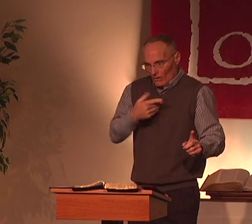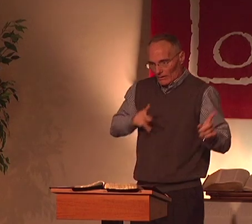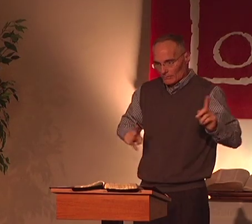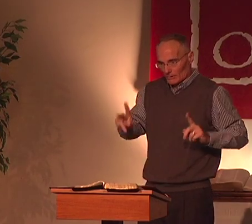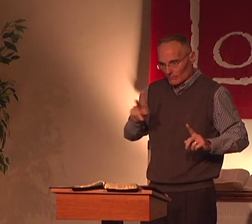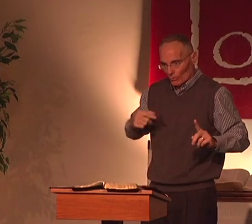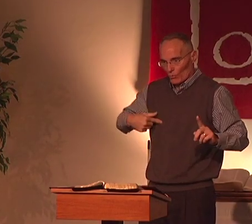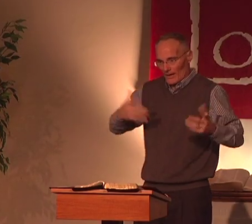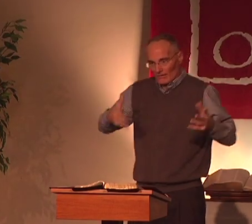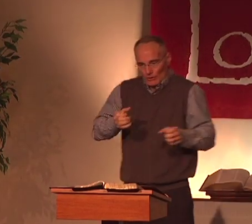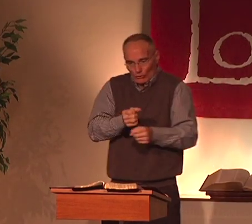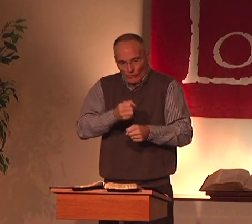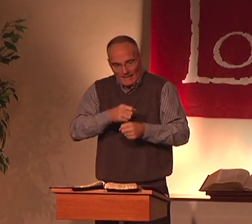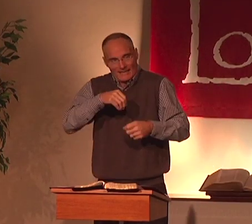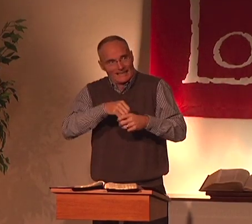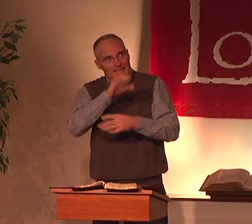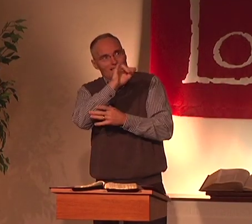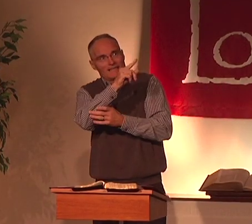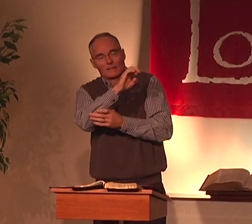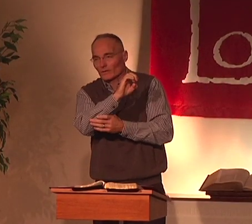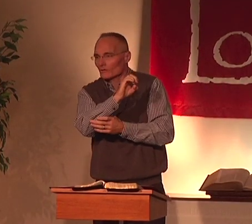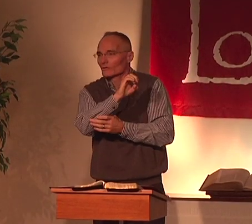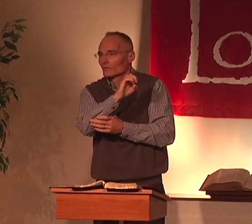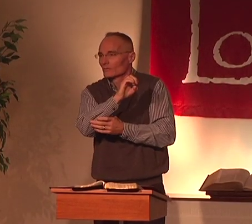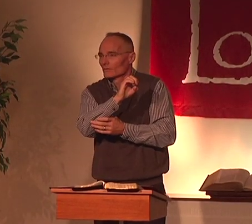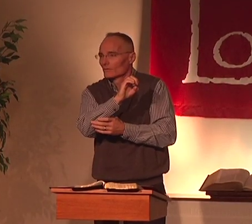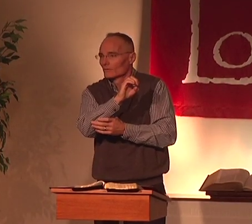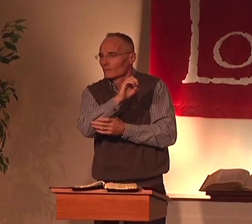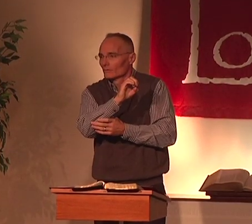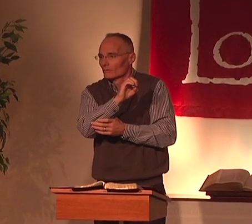We are a people Created in his image